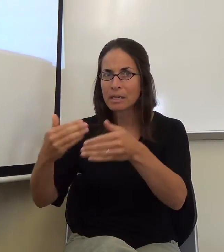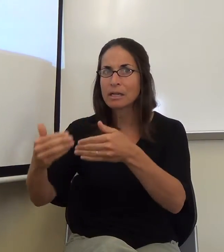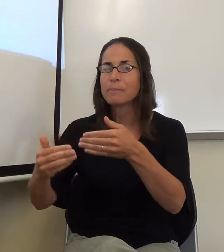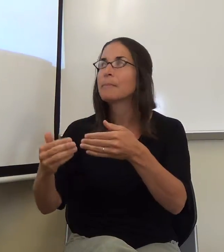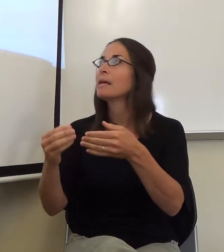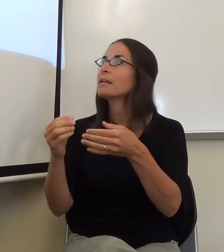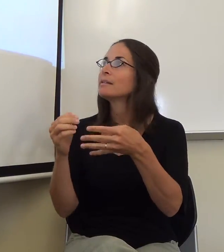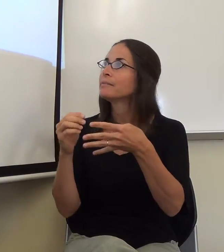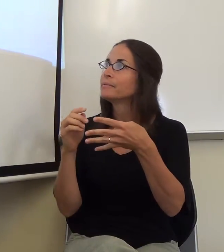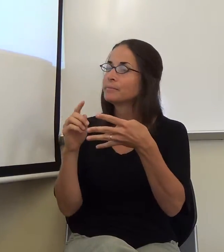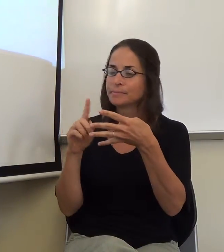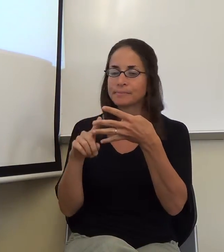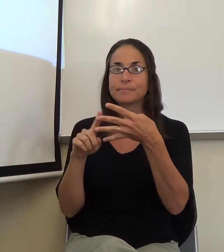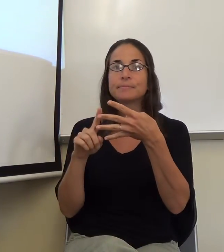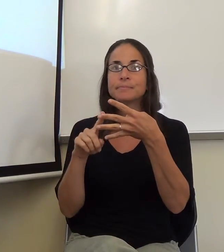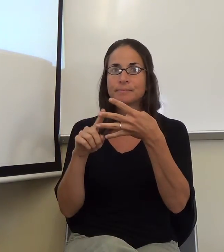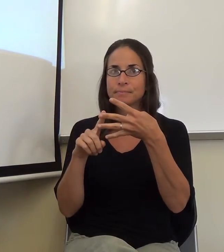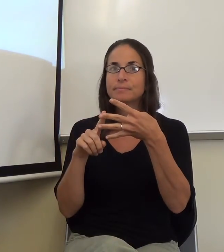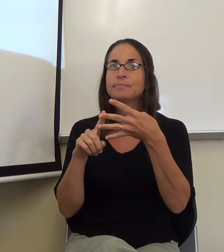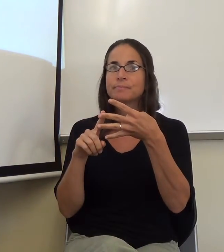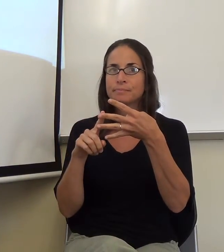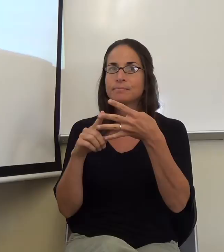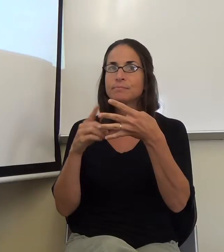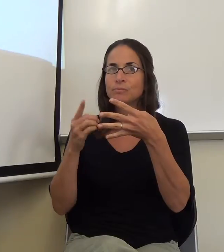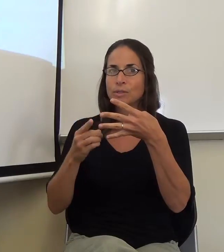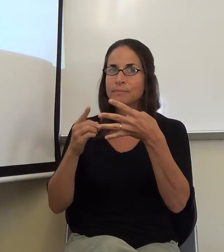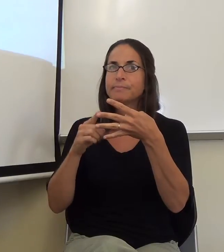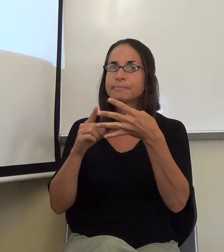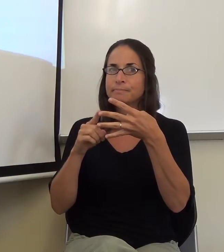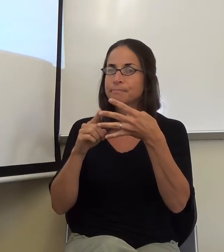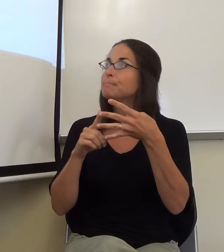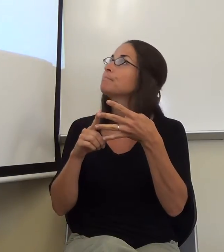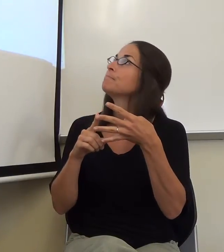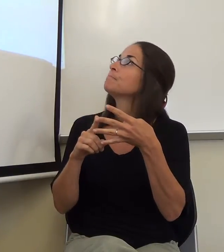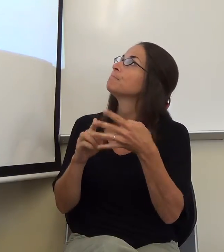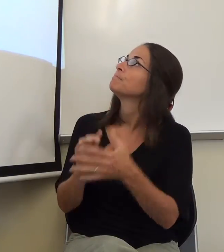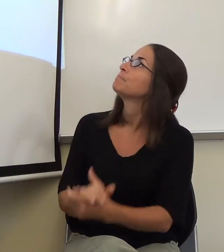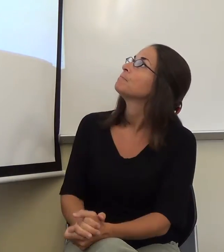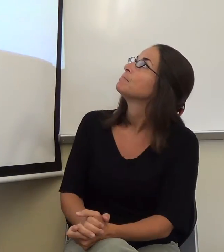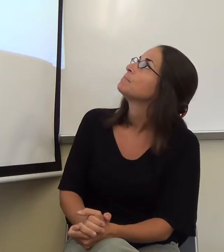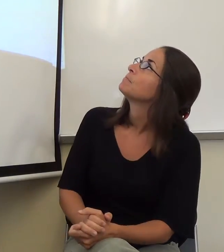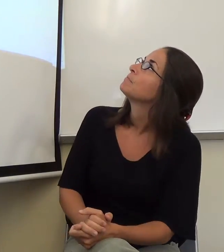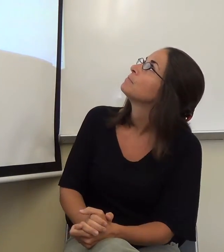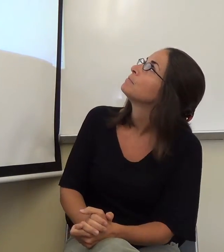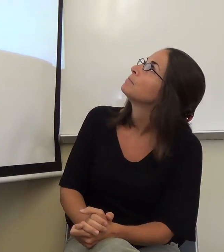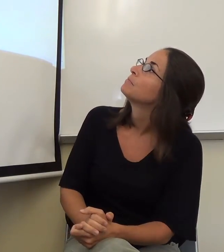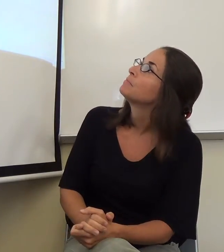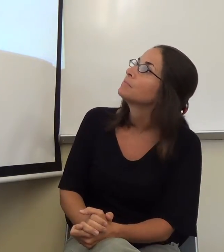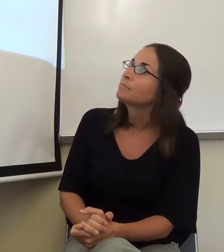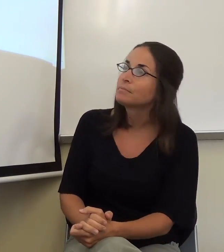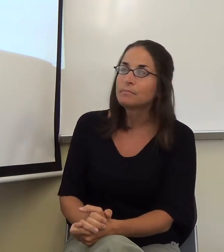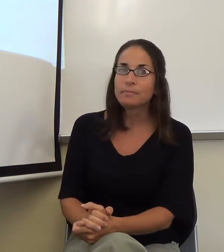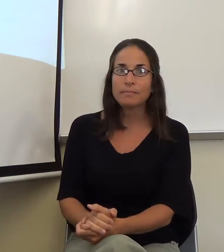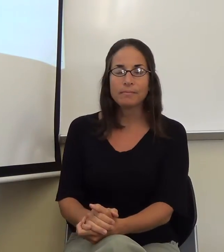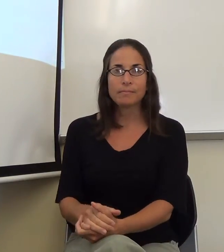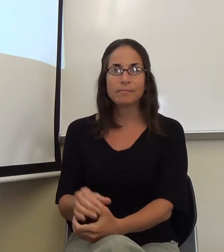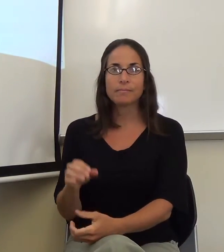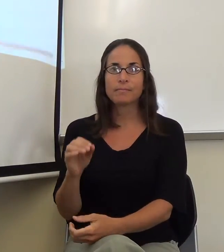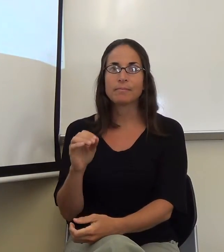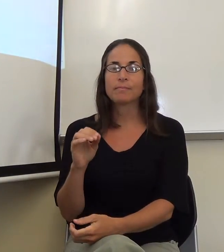here. Yeah, this one would be B. Okay. Now again, if these were my quizzes where I'm just